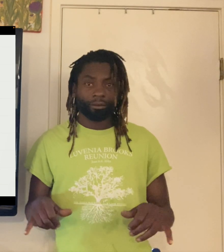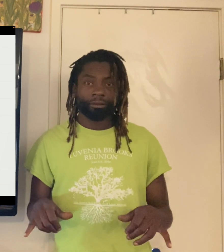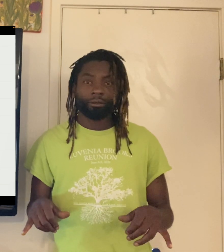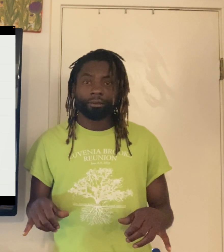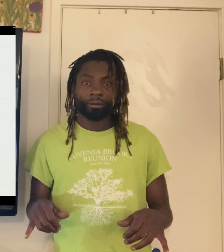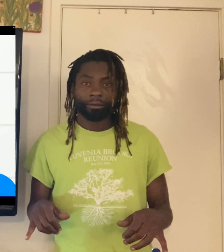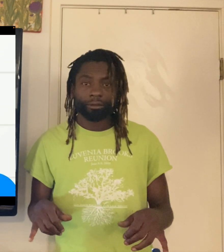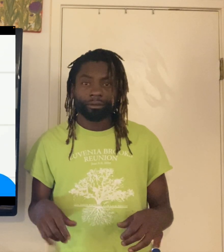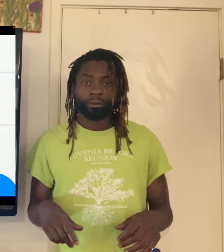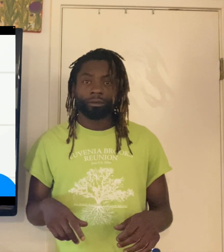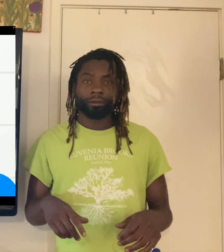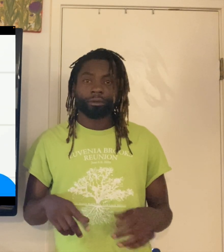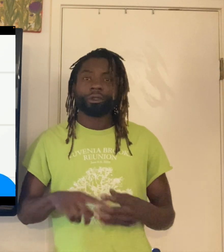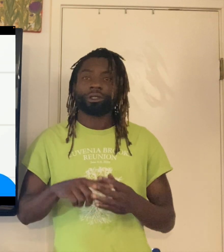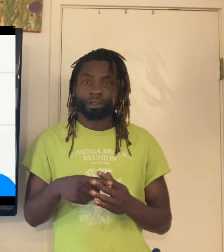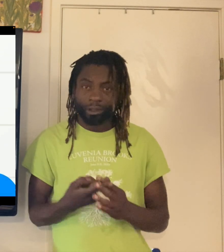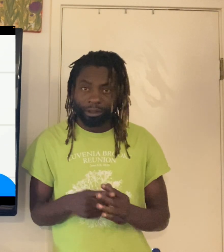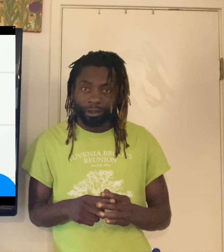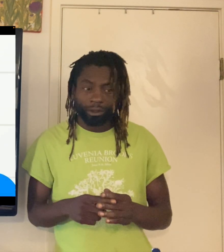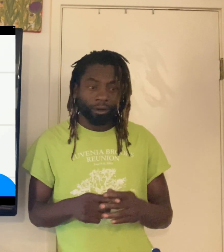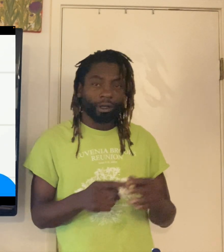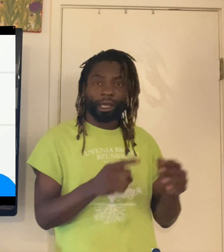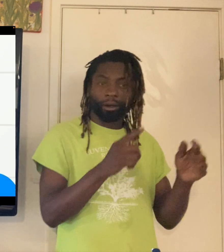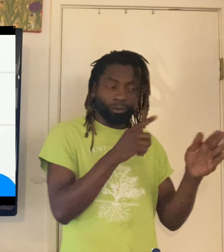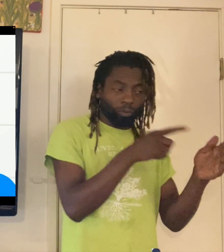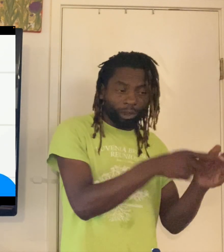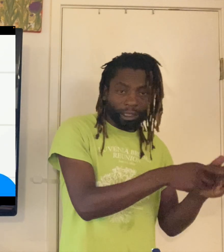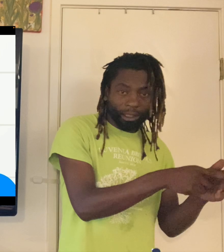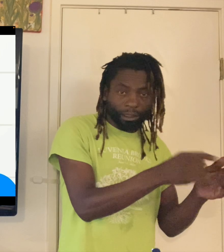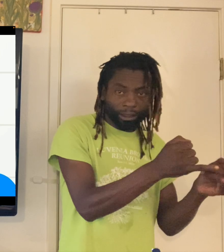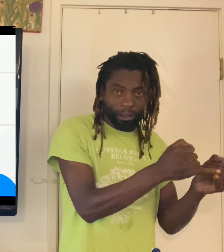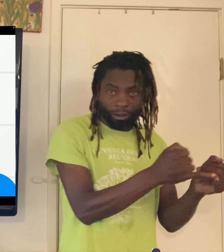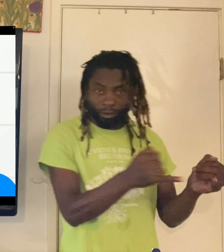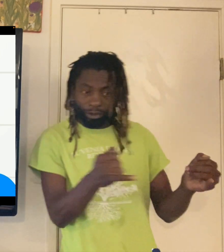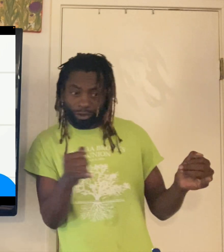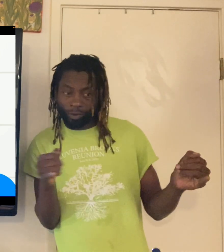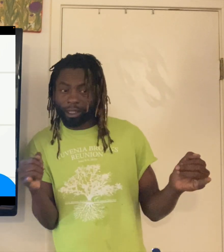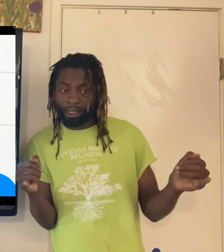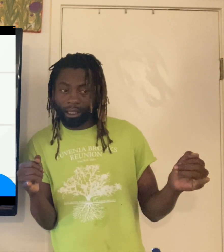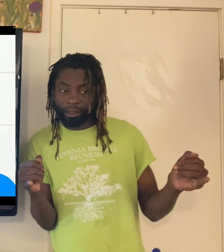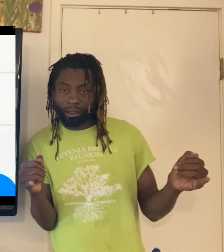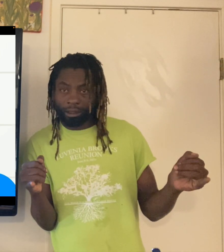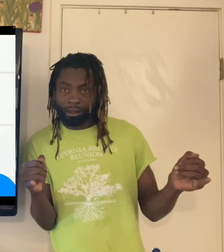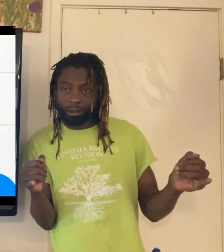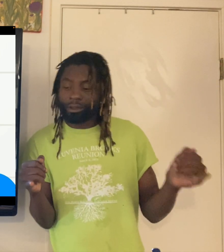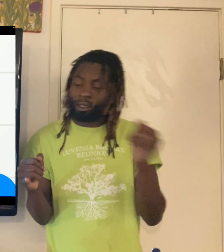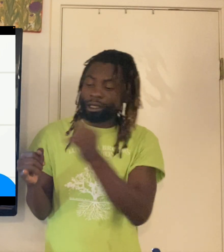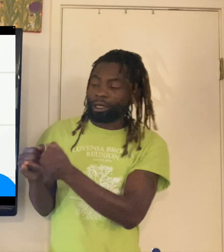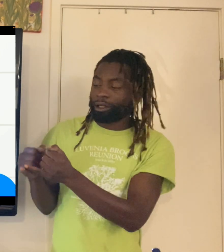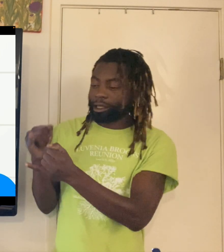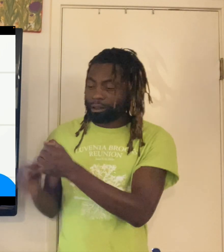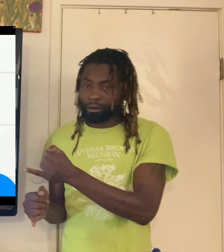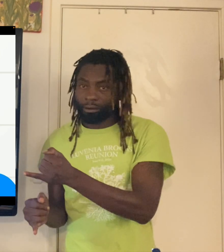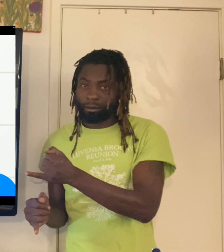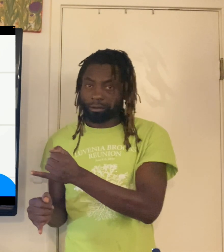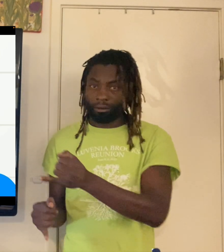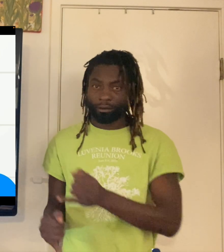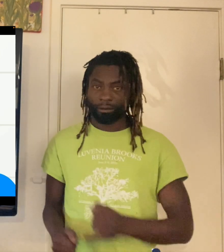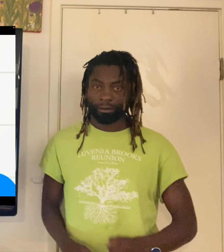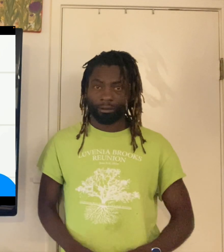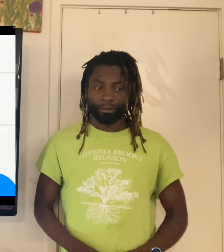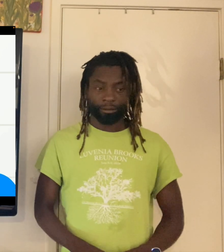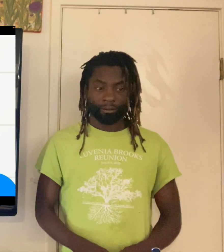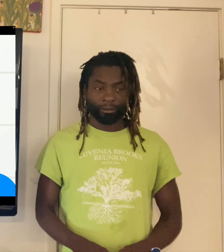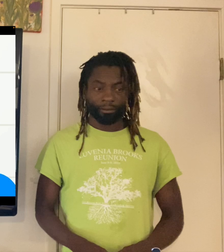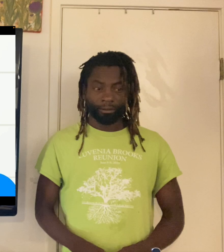start measuring at one end of the hat and go in a straight line next to the hat all the way to the other end of